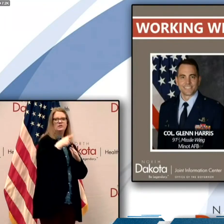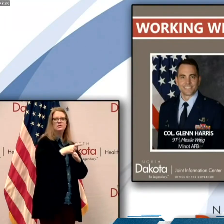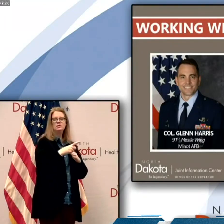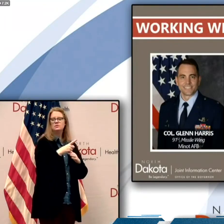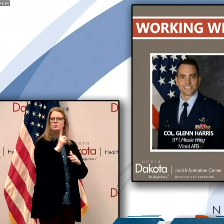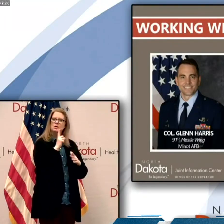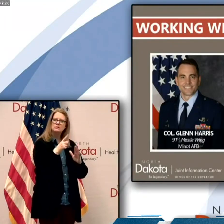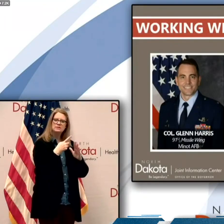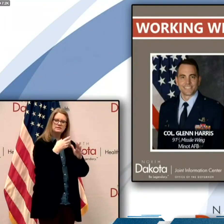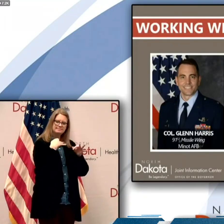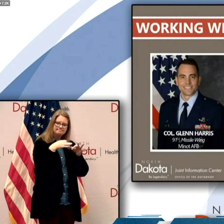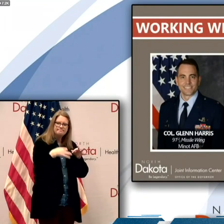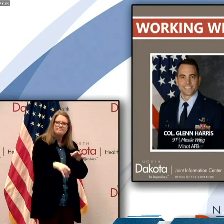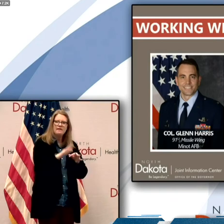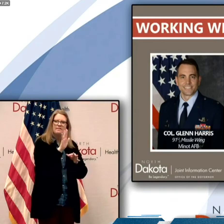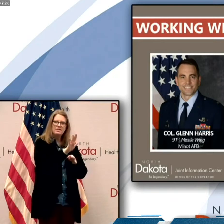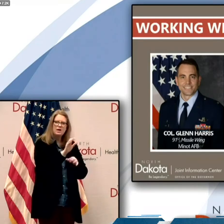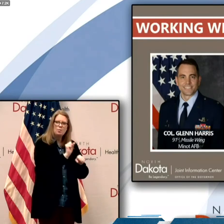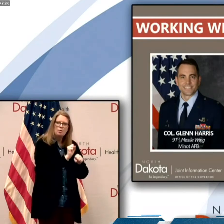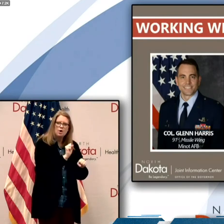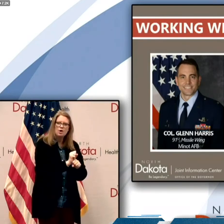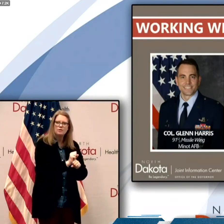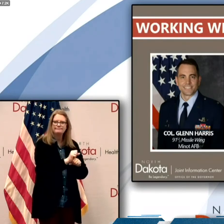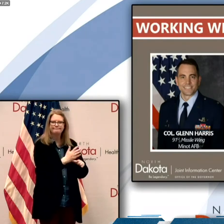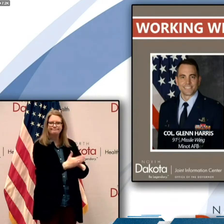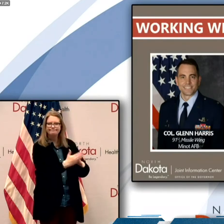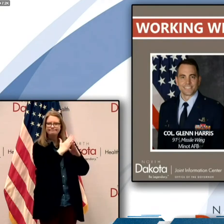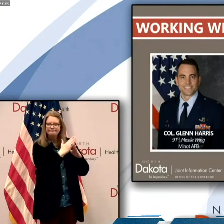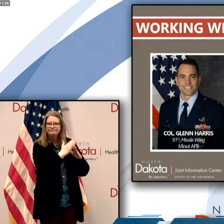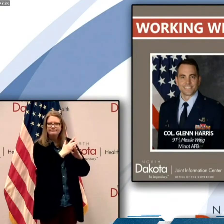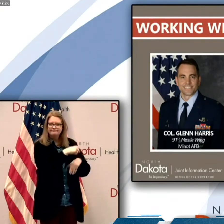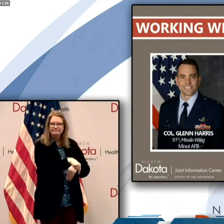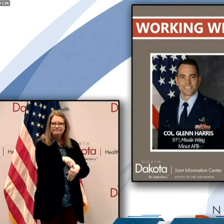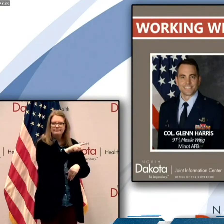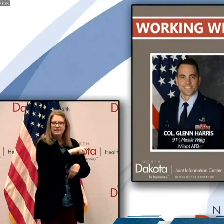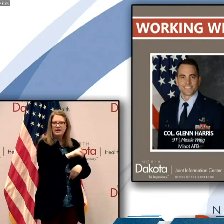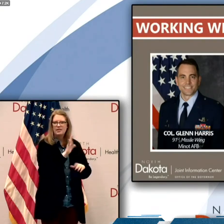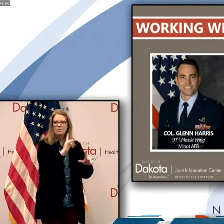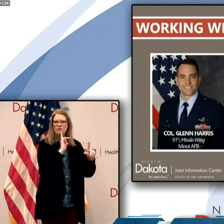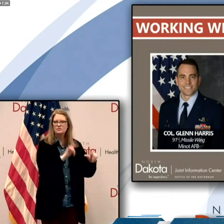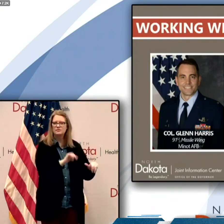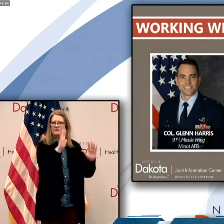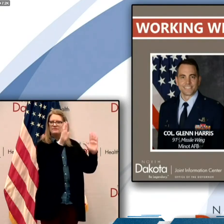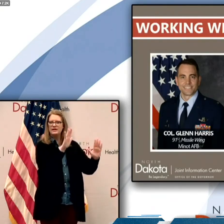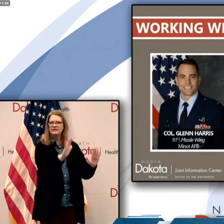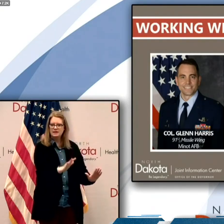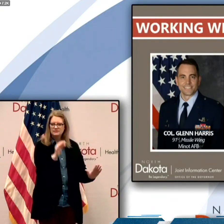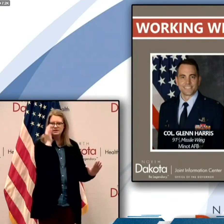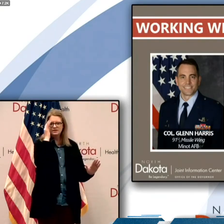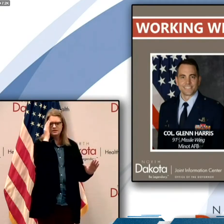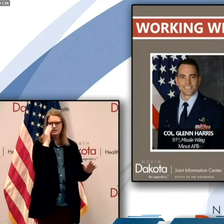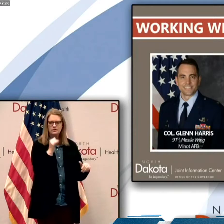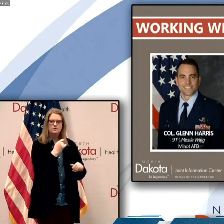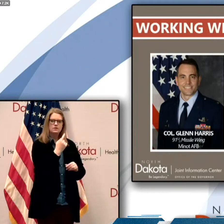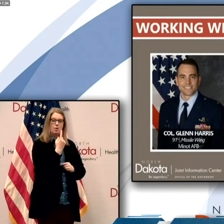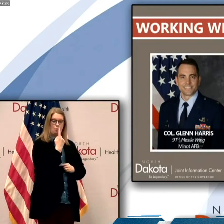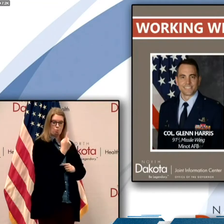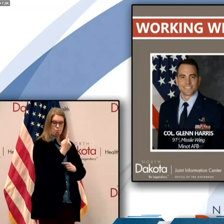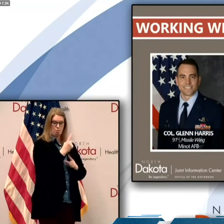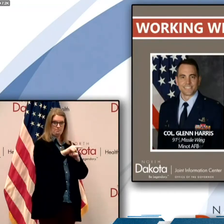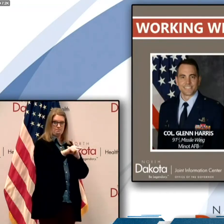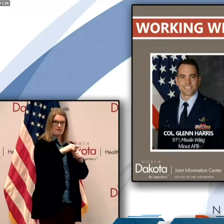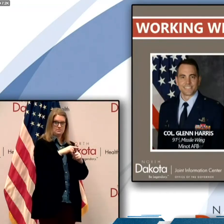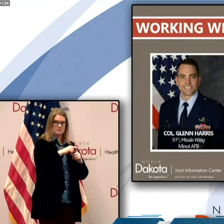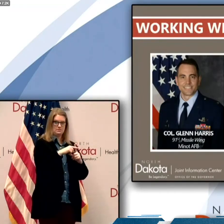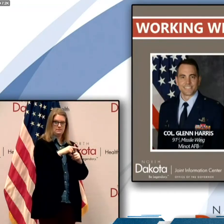that are going on there. And again, the results have been fantastic. They've had one positive